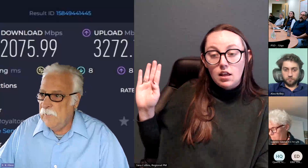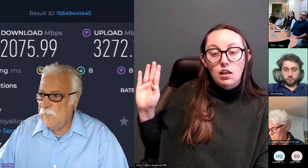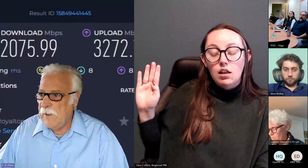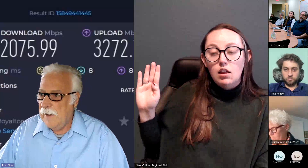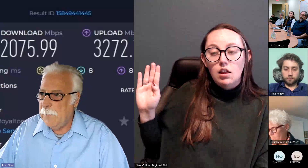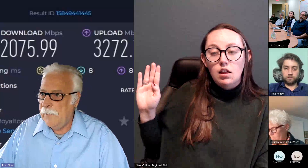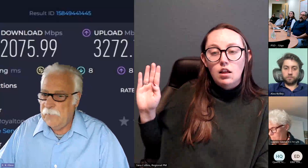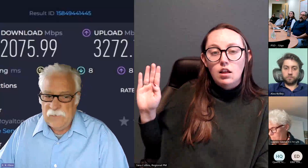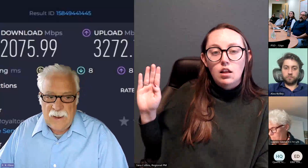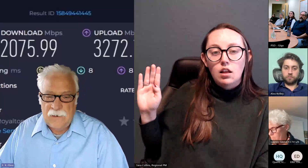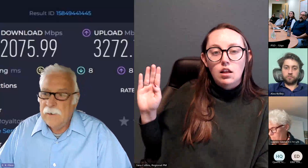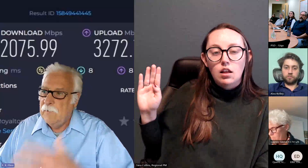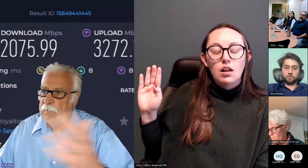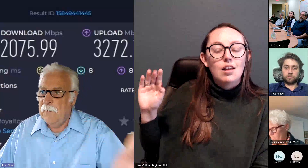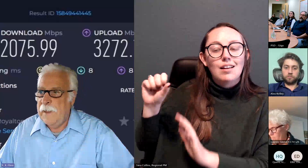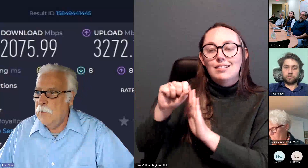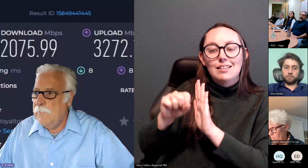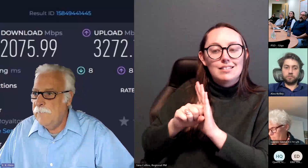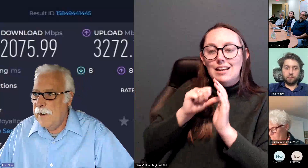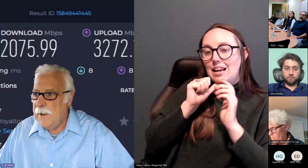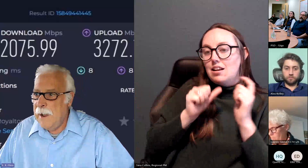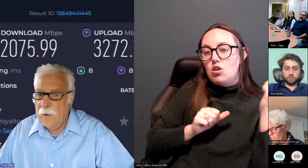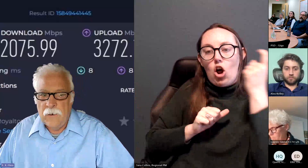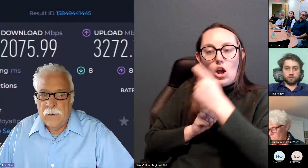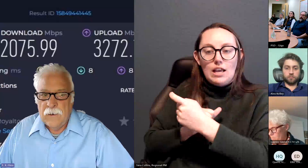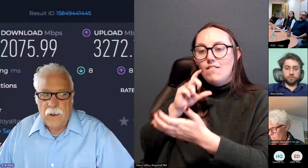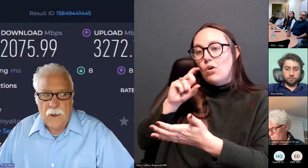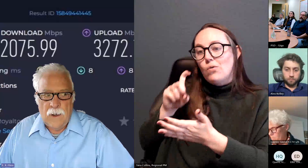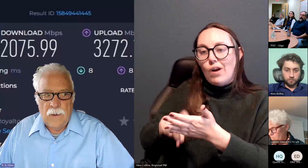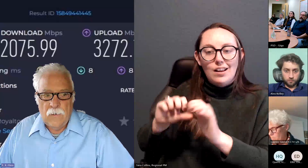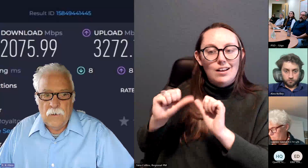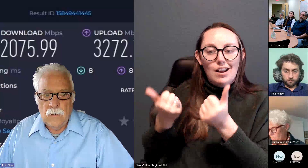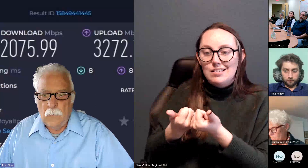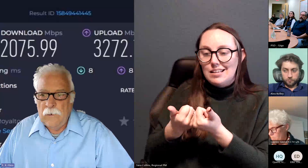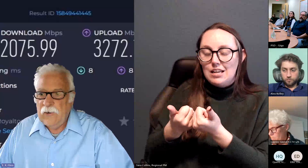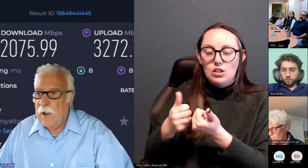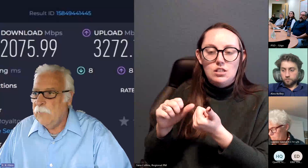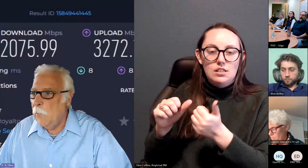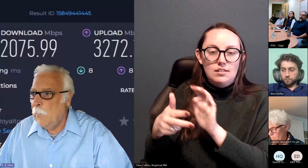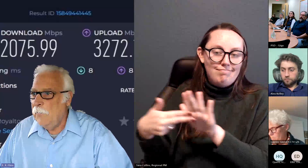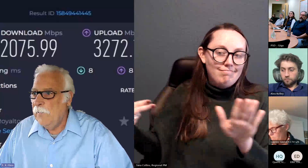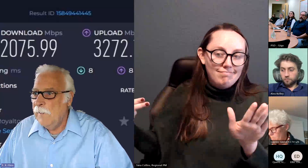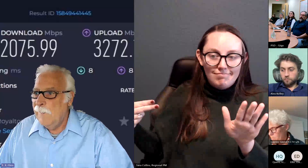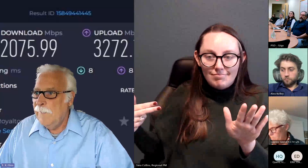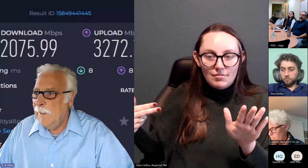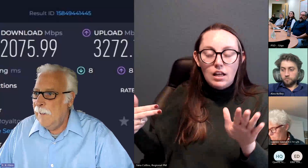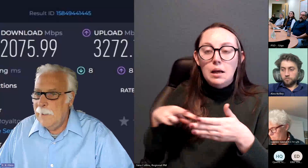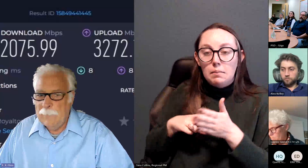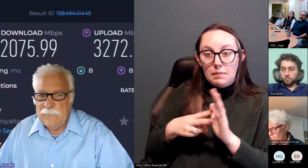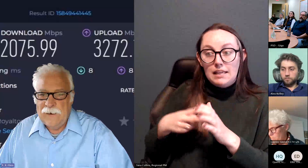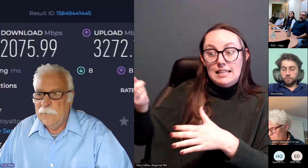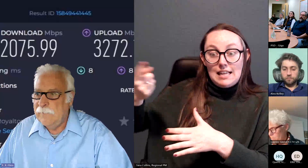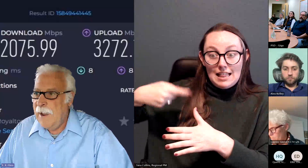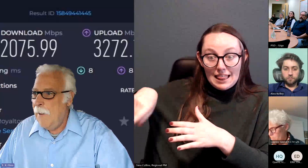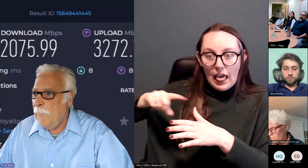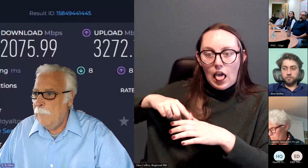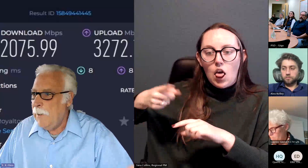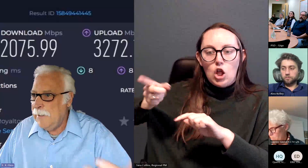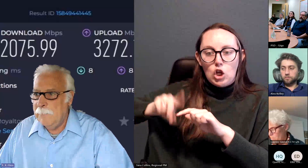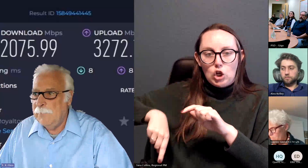recognized agency status by the state, so they couldn't find out which households in a